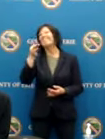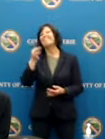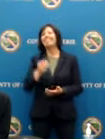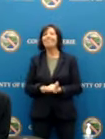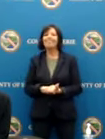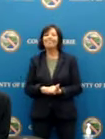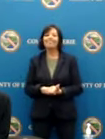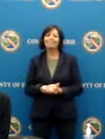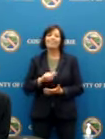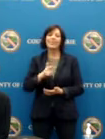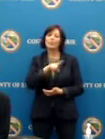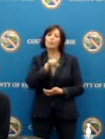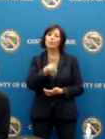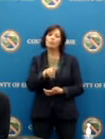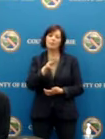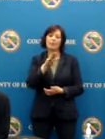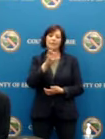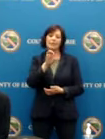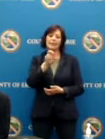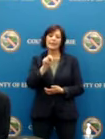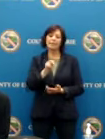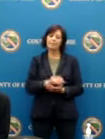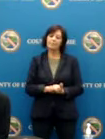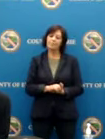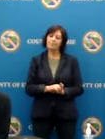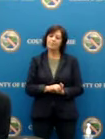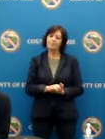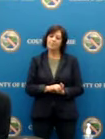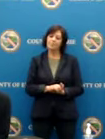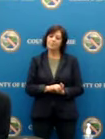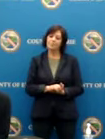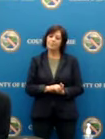Next question to WBEN. Is anyone on?